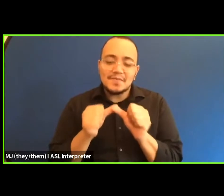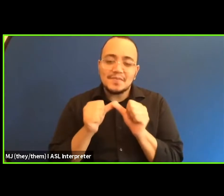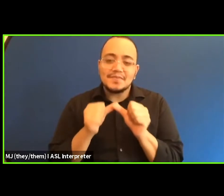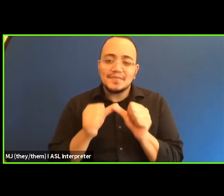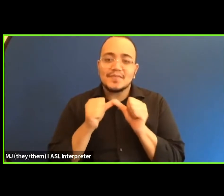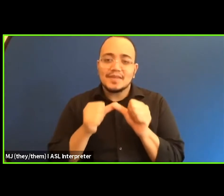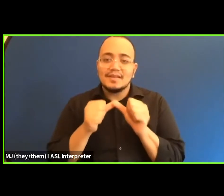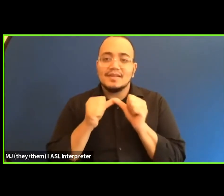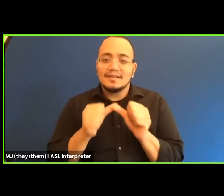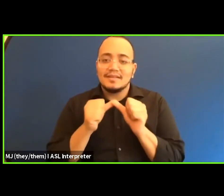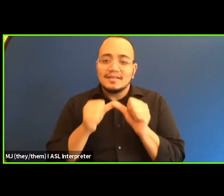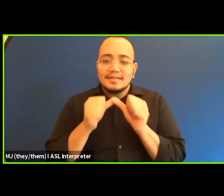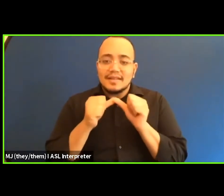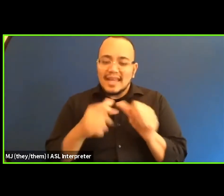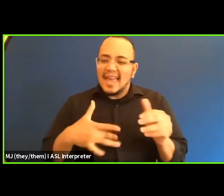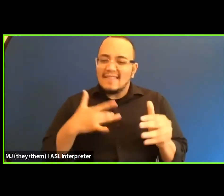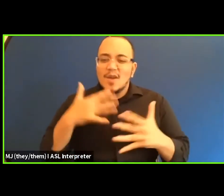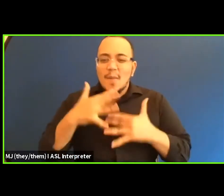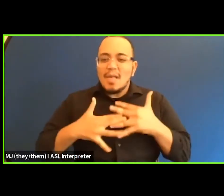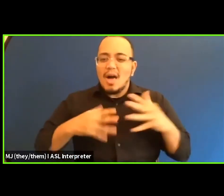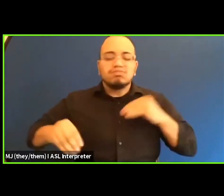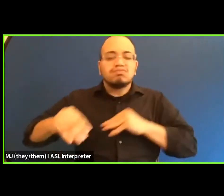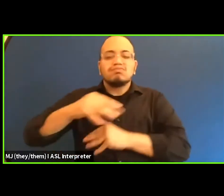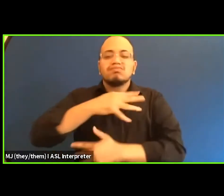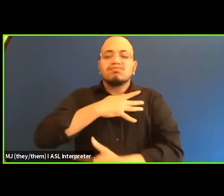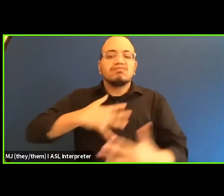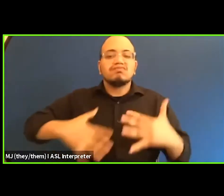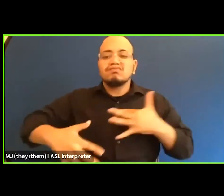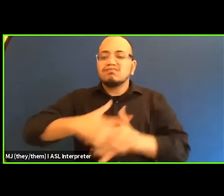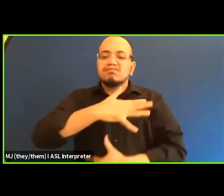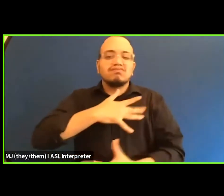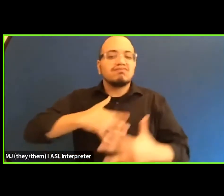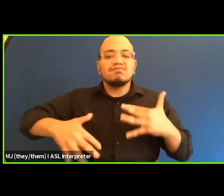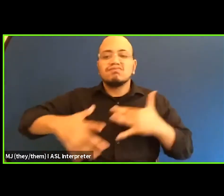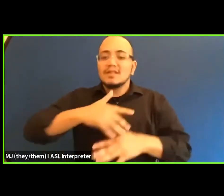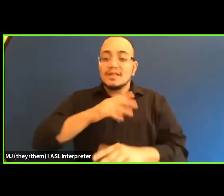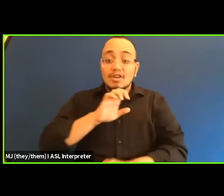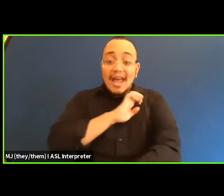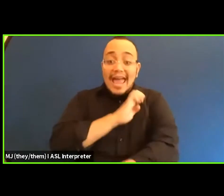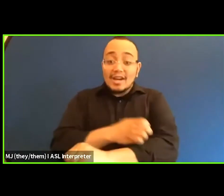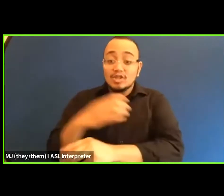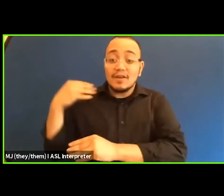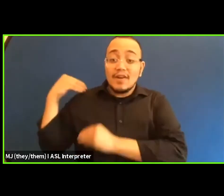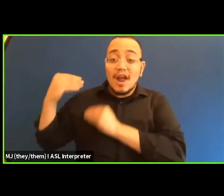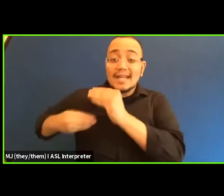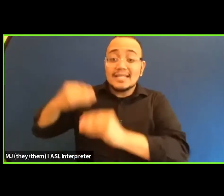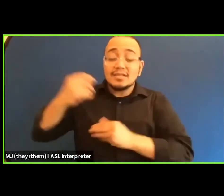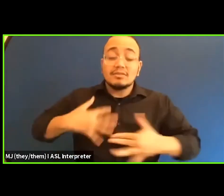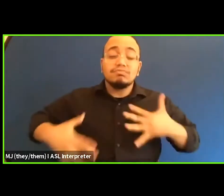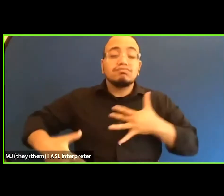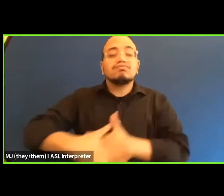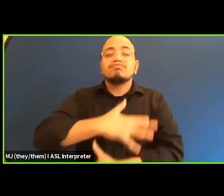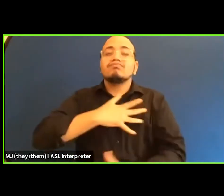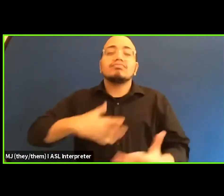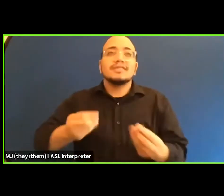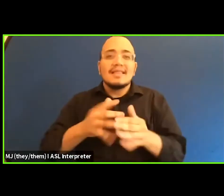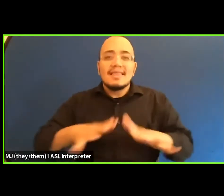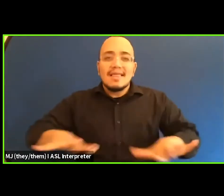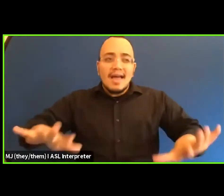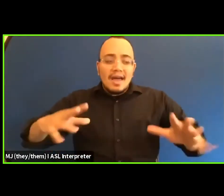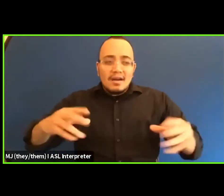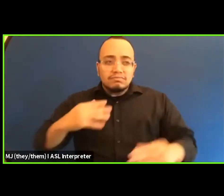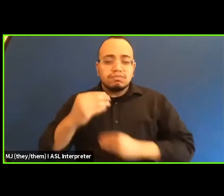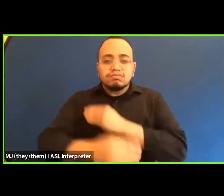your hands, through your blood, and through your bones is the energy of your ancestors, the energy of this land. I'm sitting